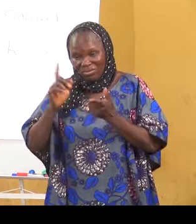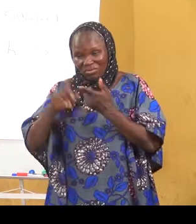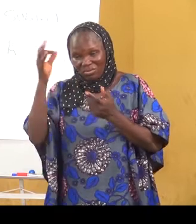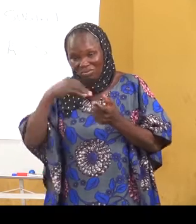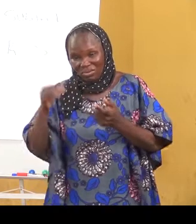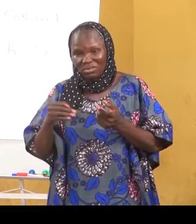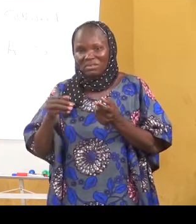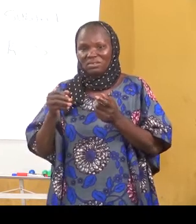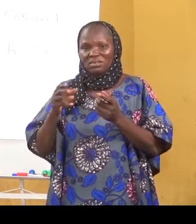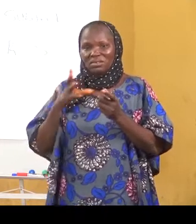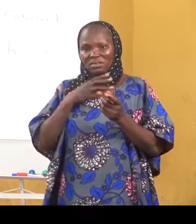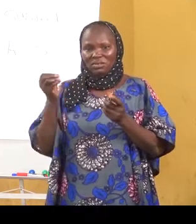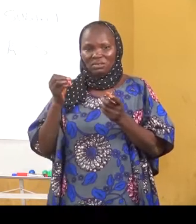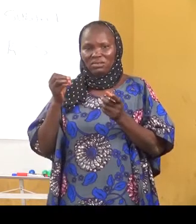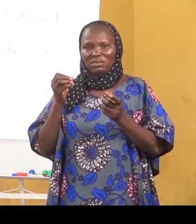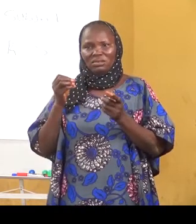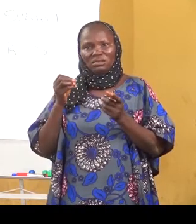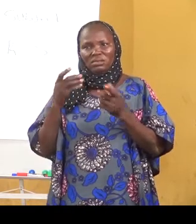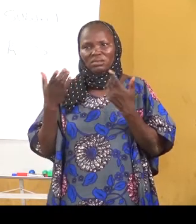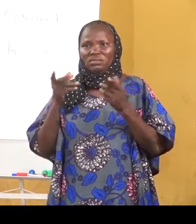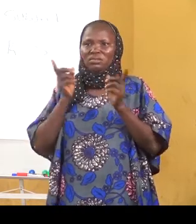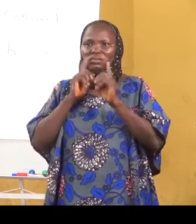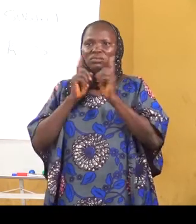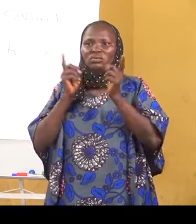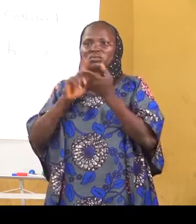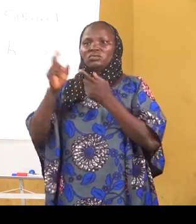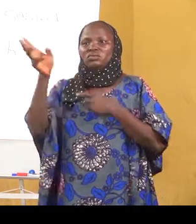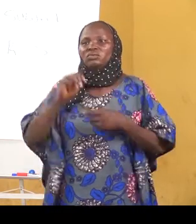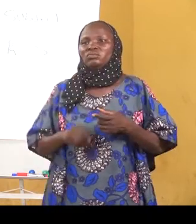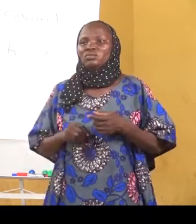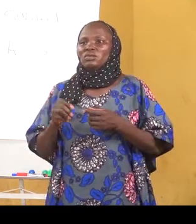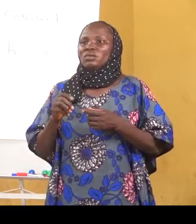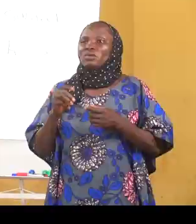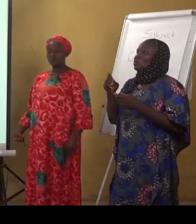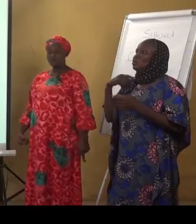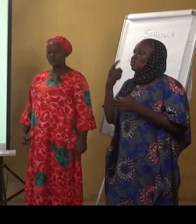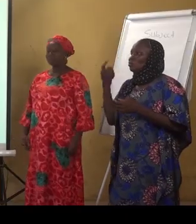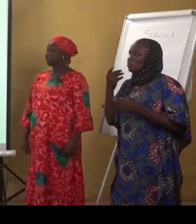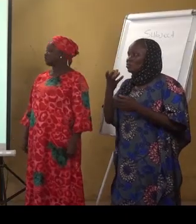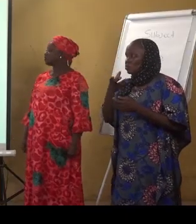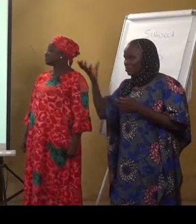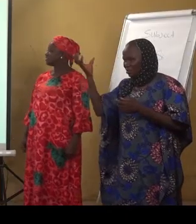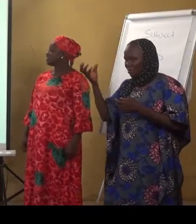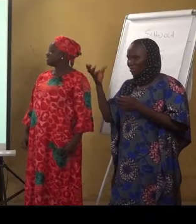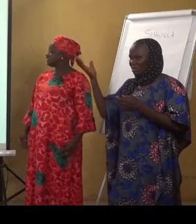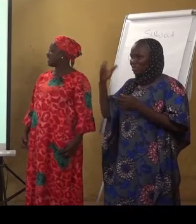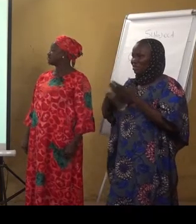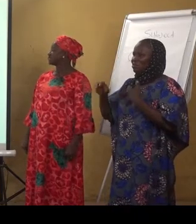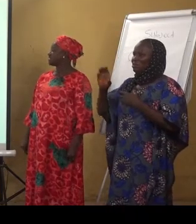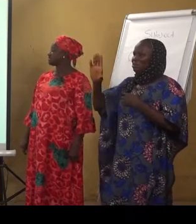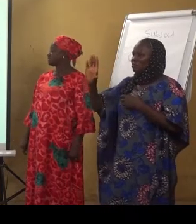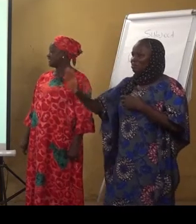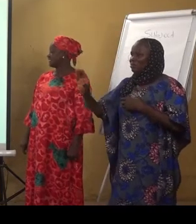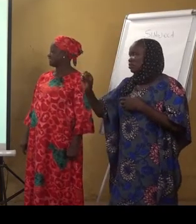him. And Philemon, who was there in Colossae, Paul was in Rome. He had